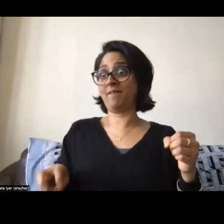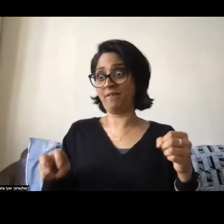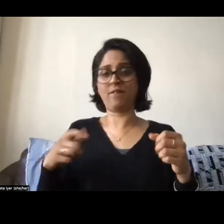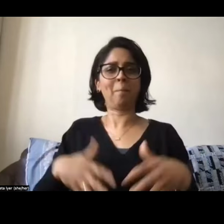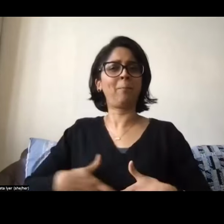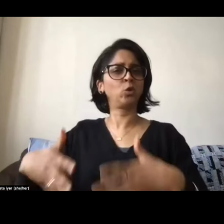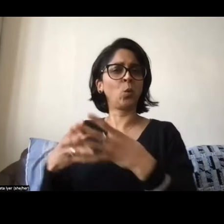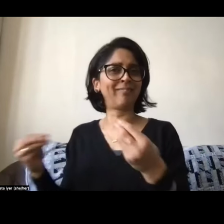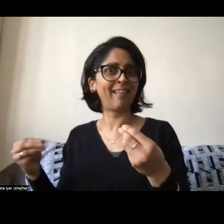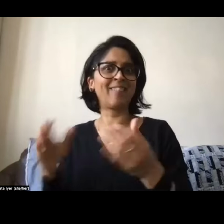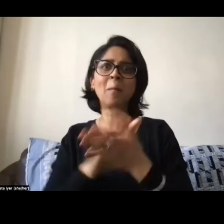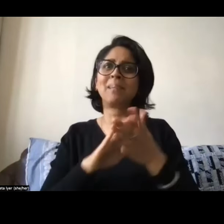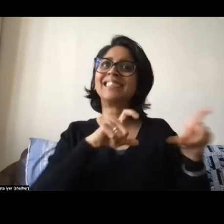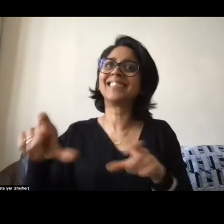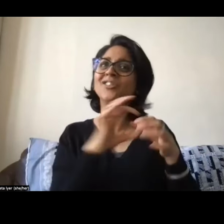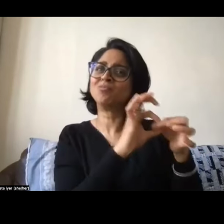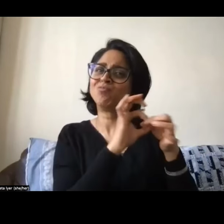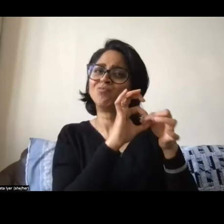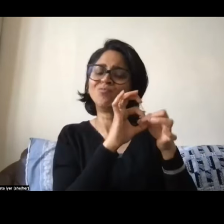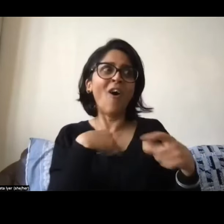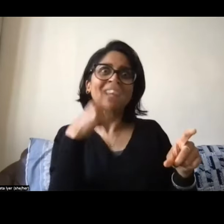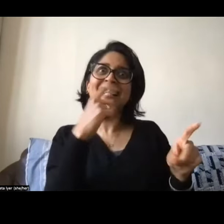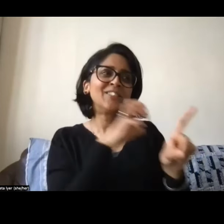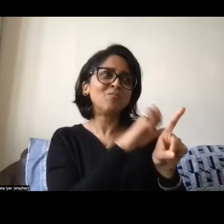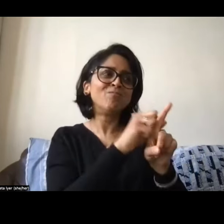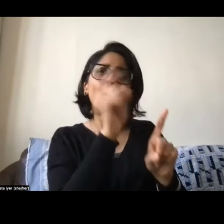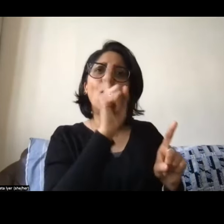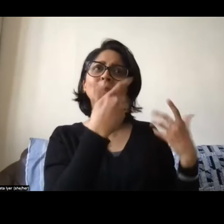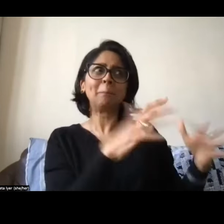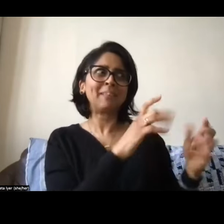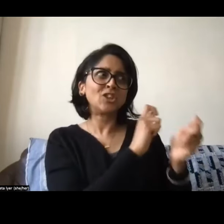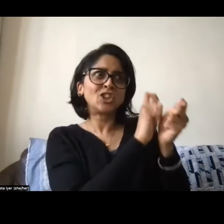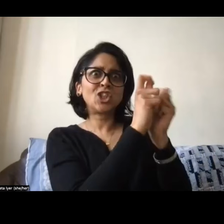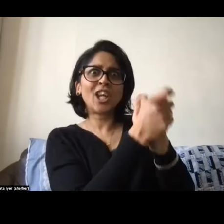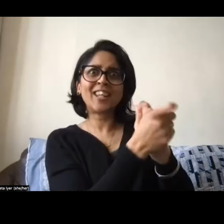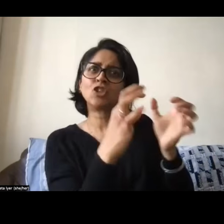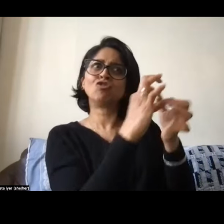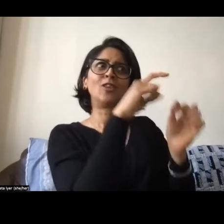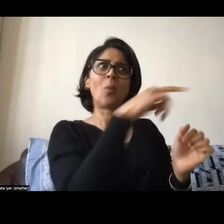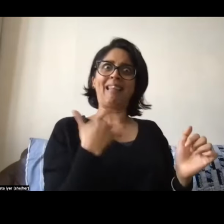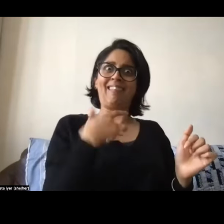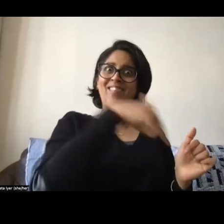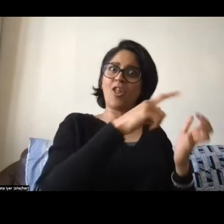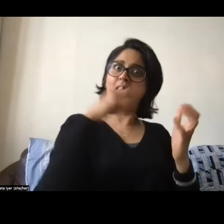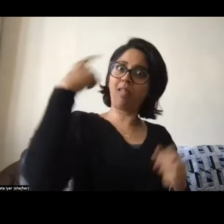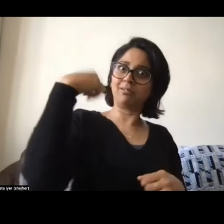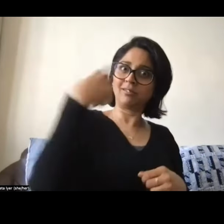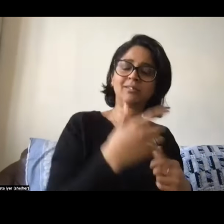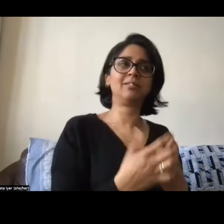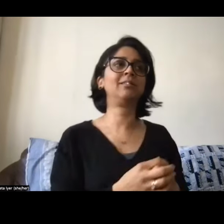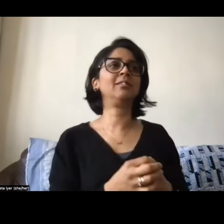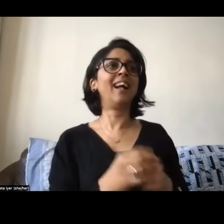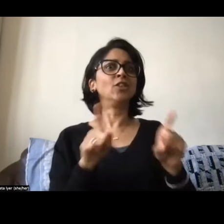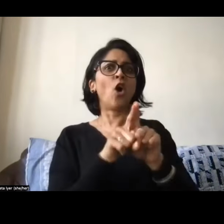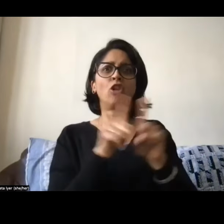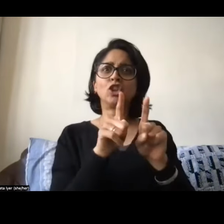participants. But then I was on maternity leave, but I was still keeping in touch with them. I was still seeing how they were getting on and seeing